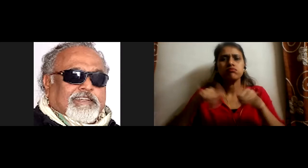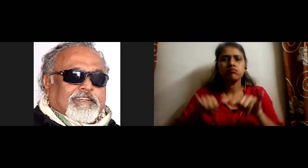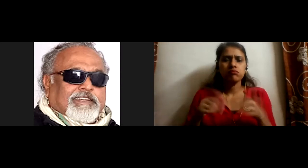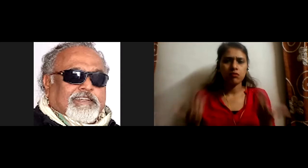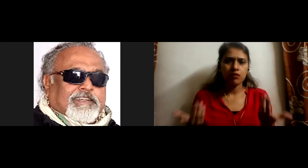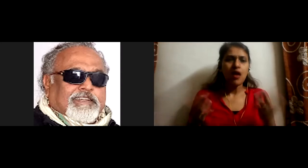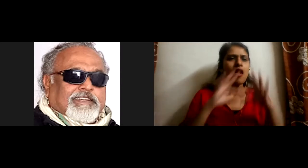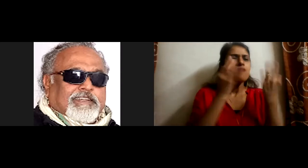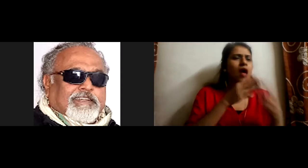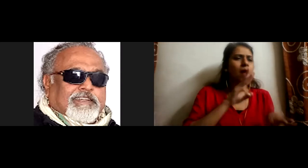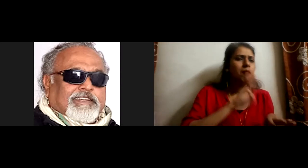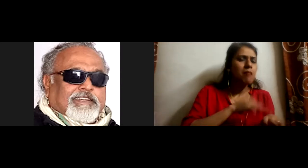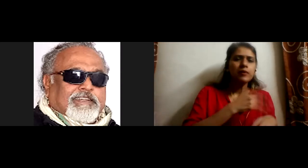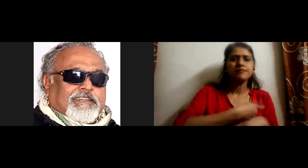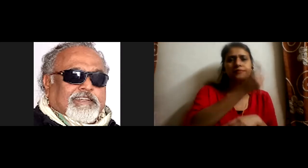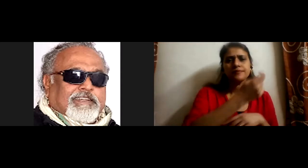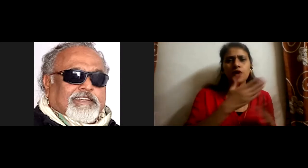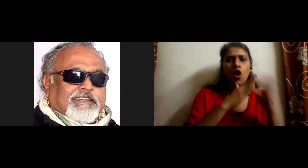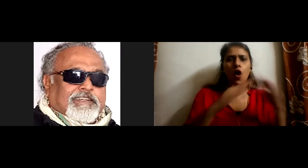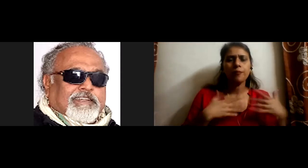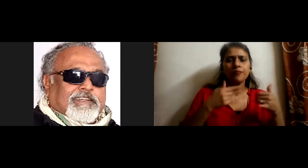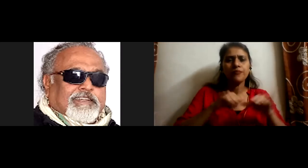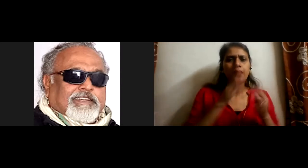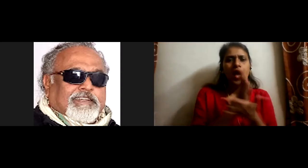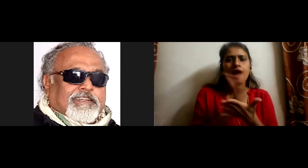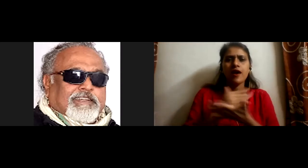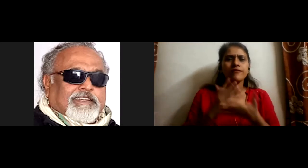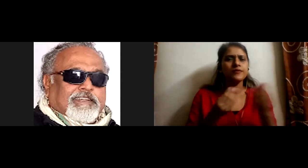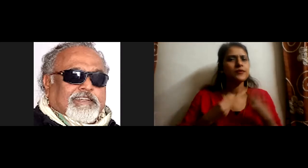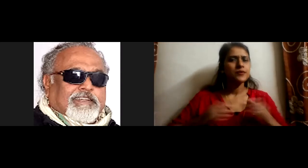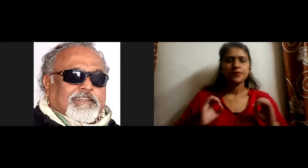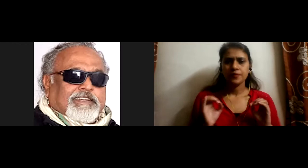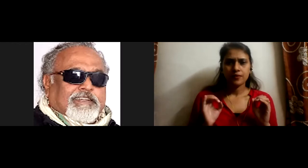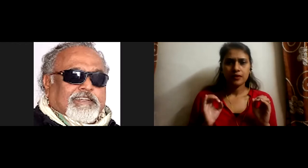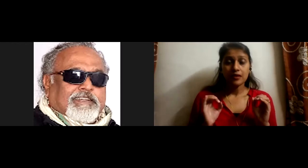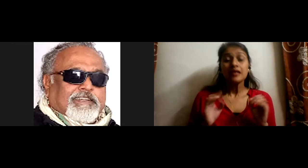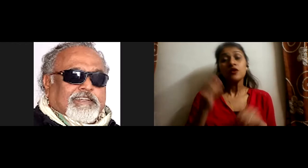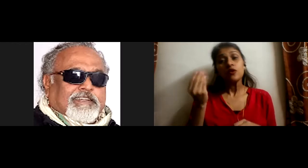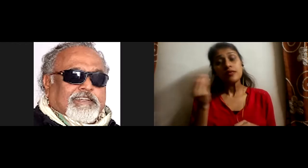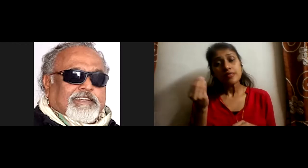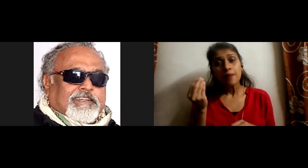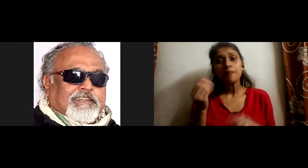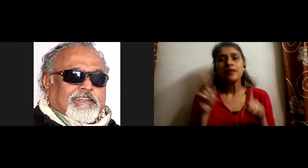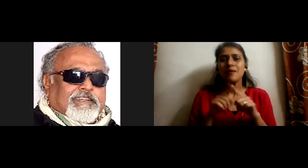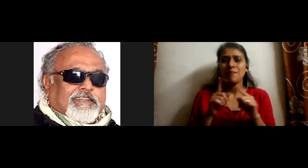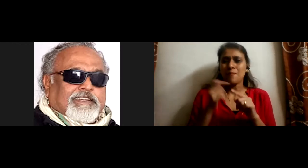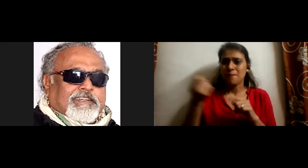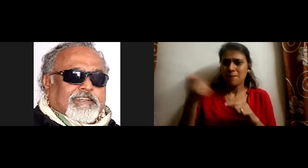property, and I'm literally giving us some money to just sustain myself, not my